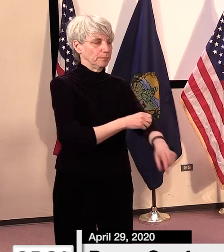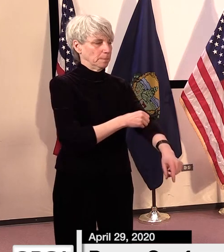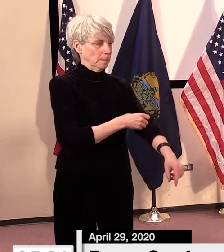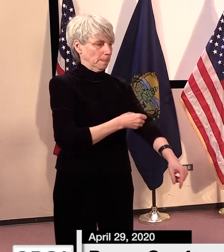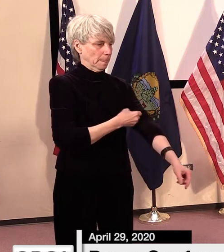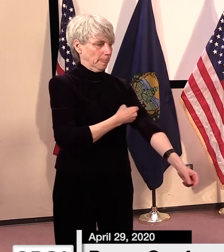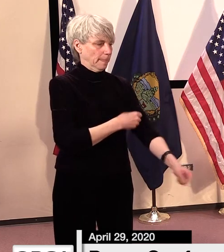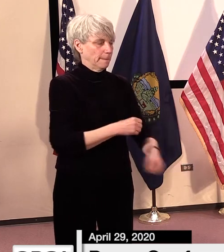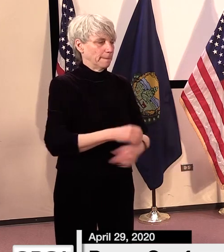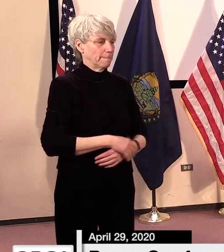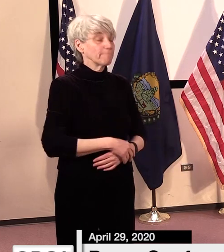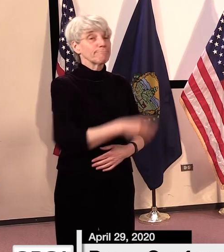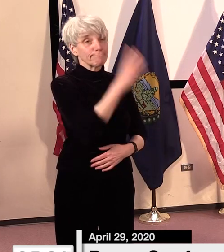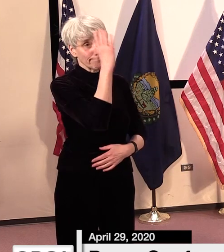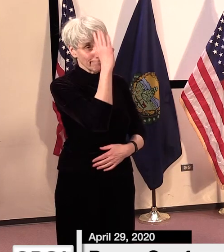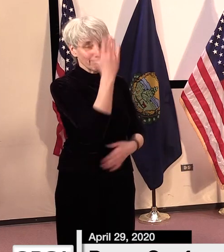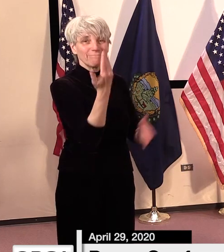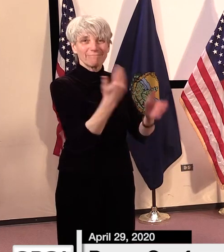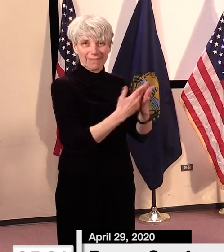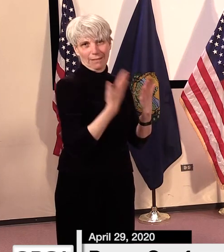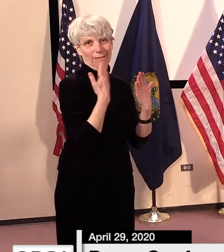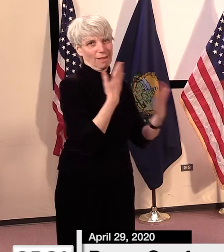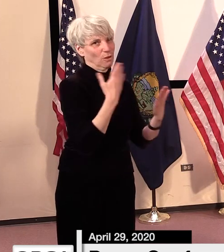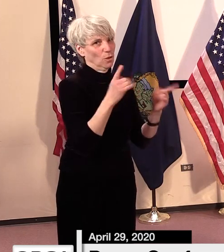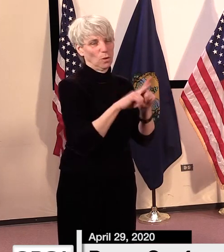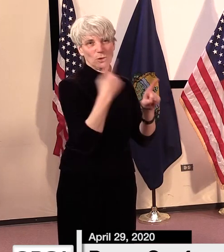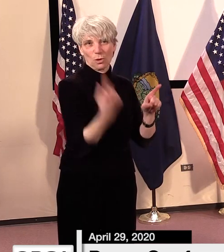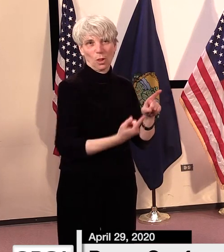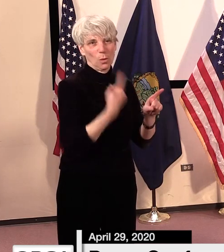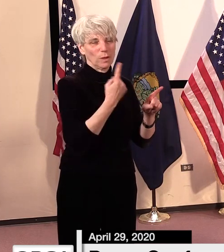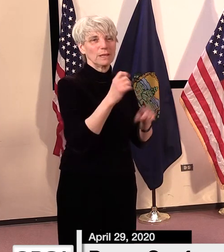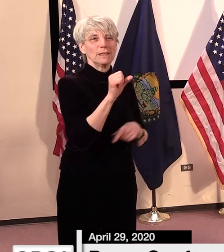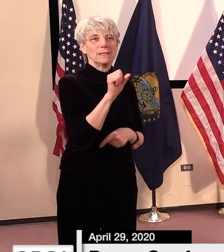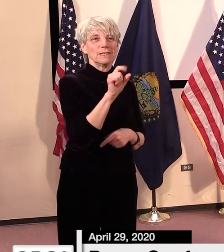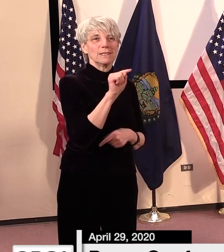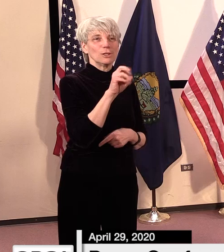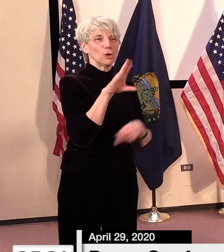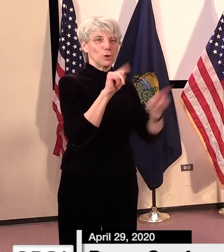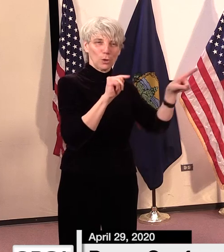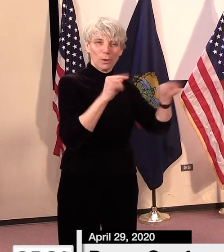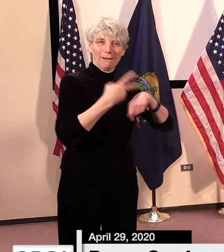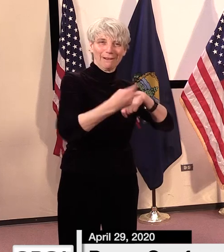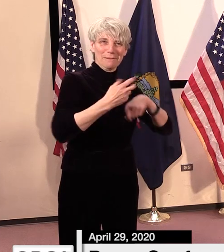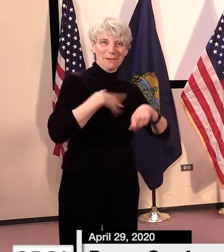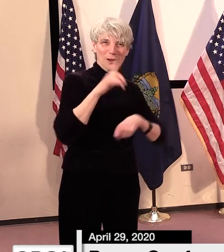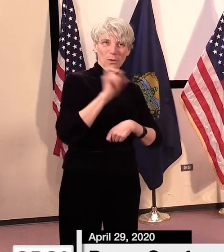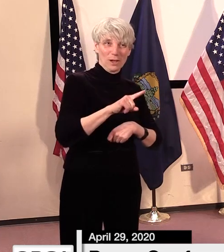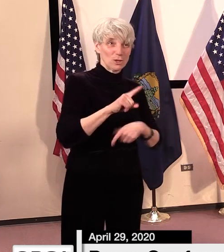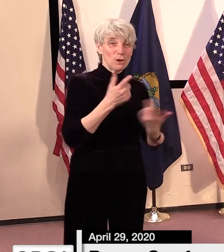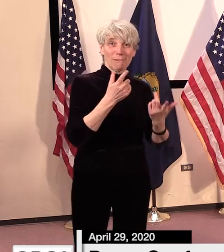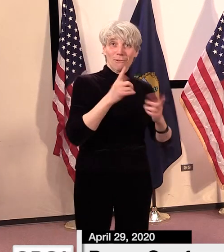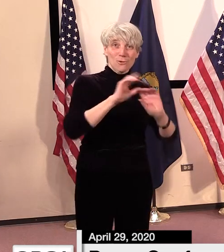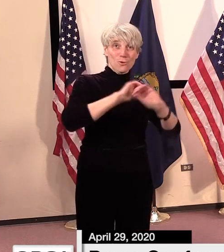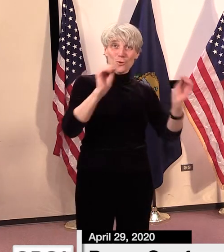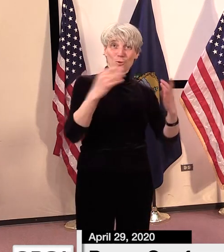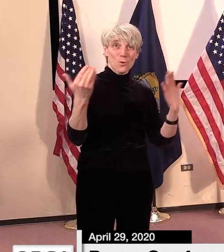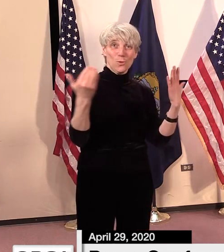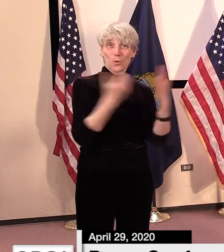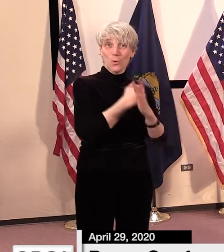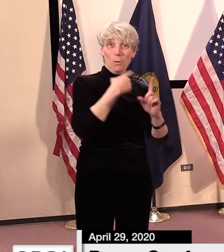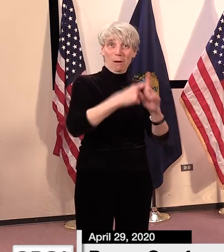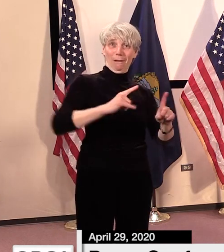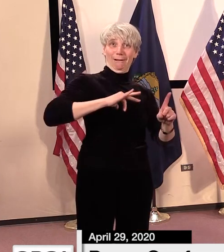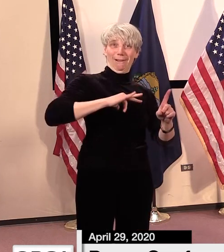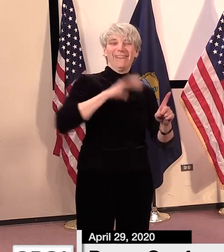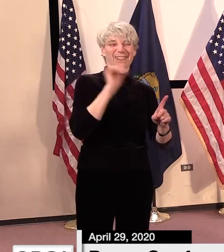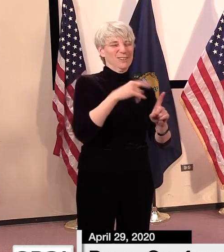Hi, as always, thank you. Stuart preempted me by asking about the no new cases. That was going to be one of my two questions. But